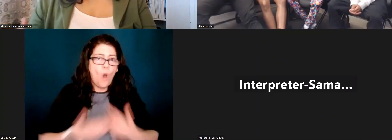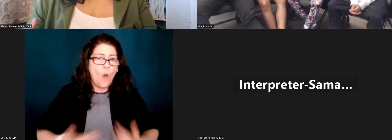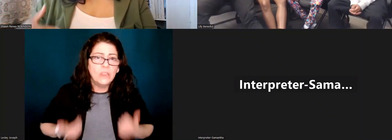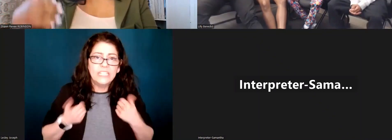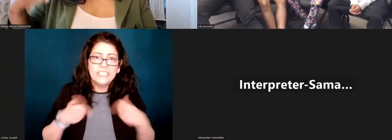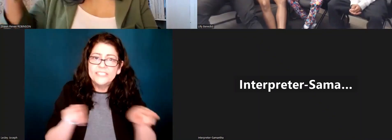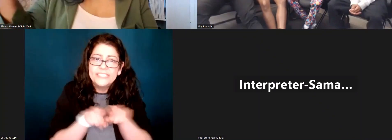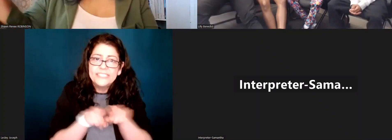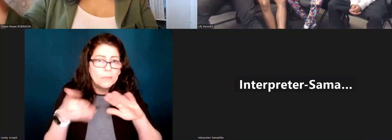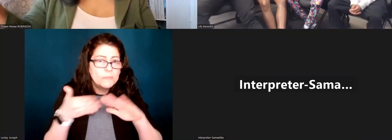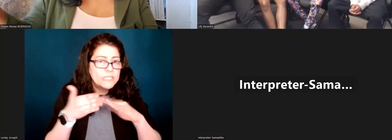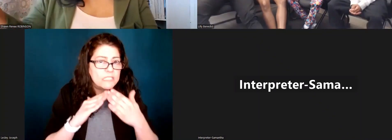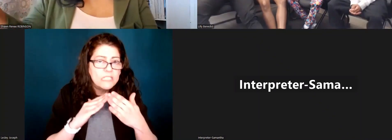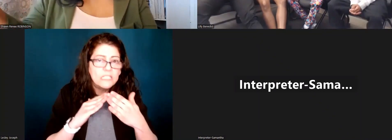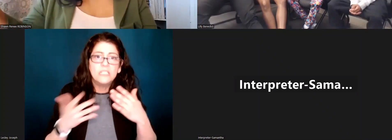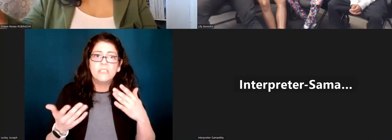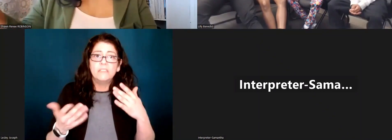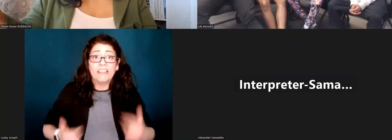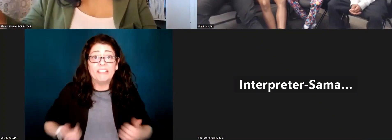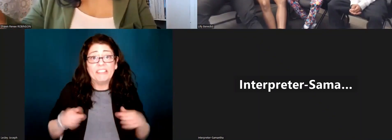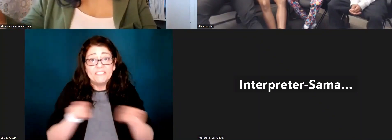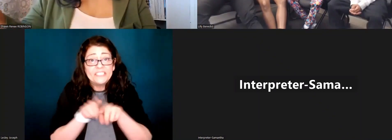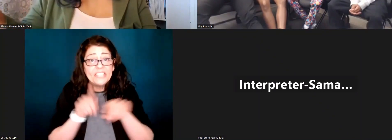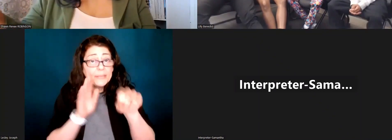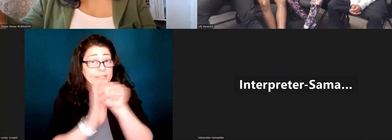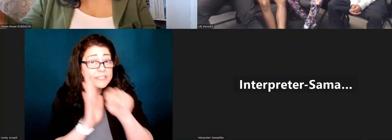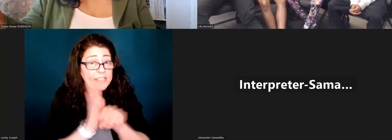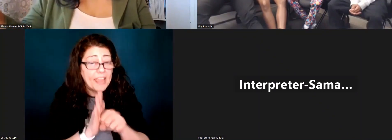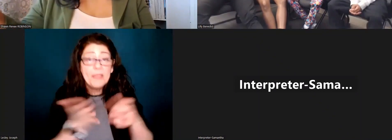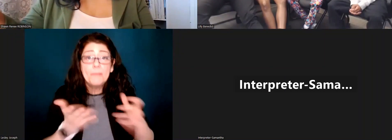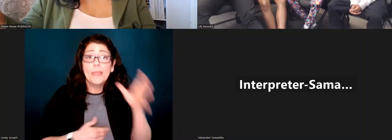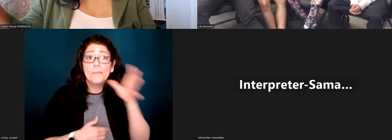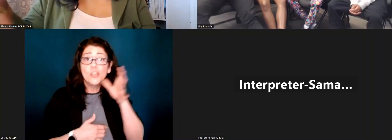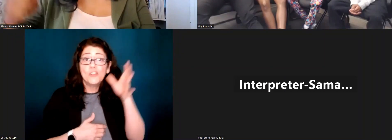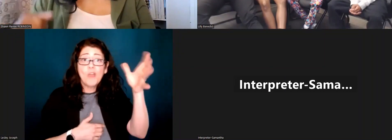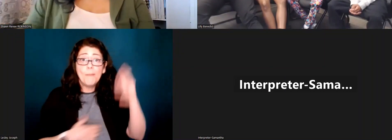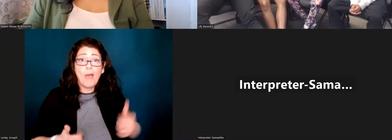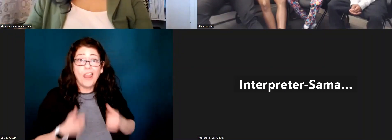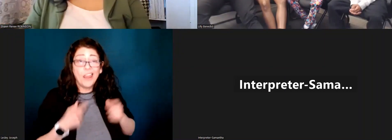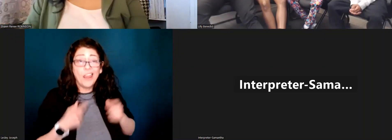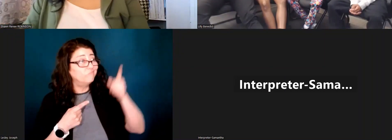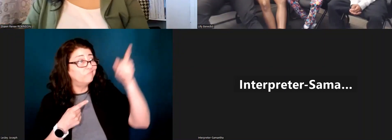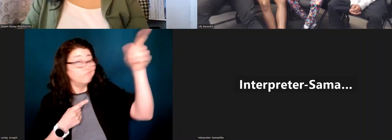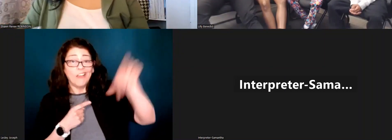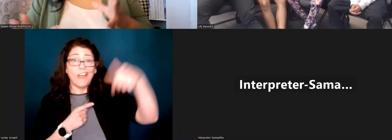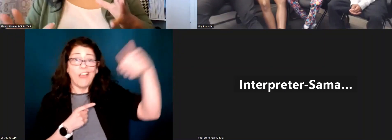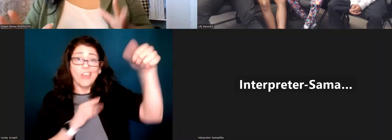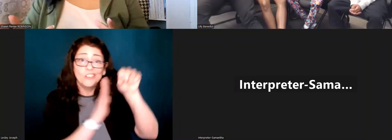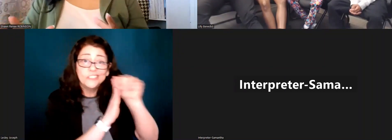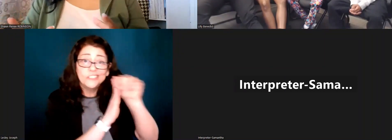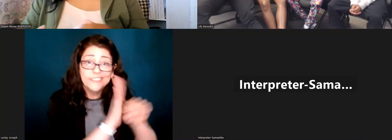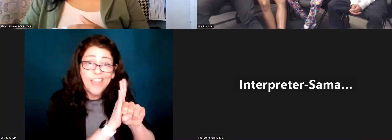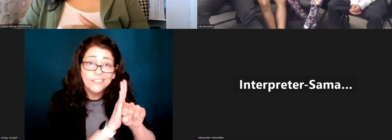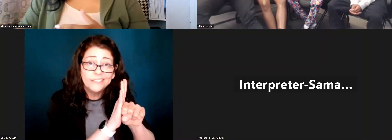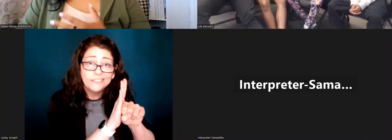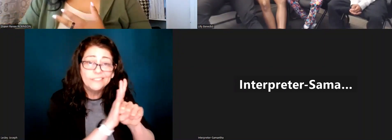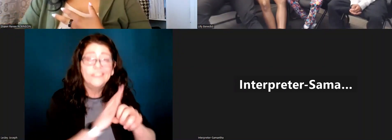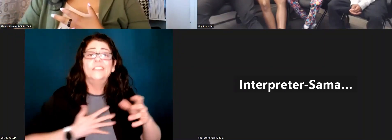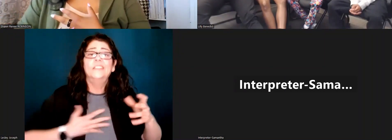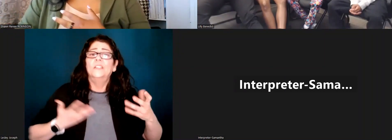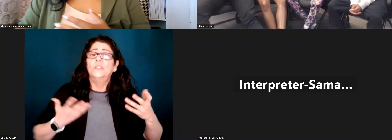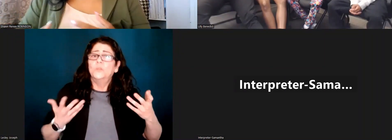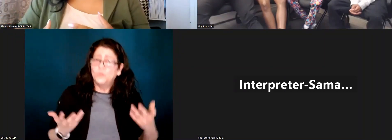state. You know, grandma might live in another, you know, part of the United States. I want to ask you how